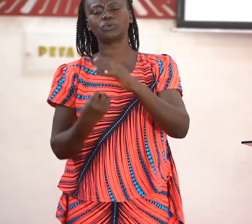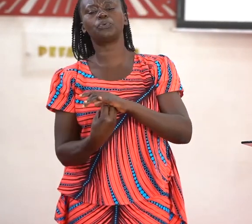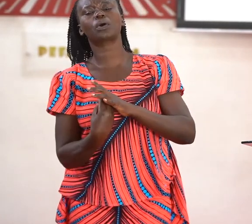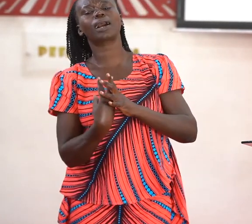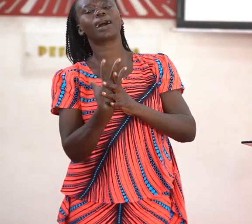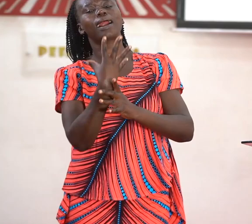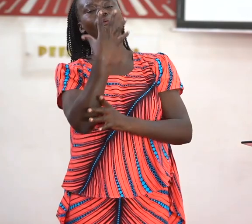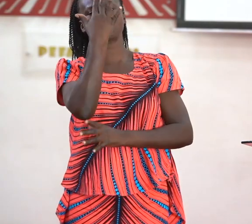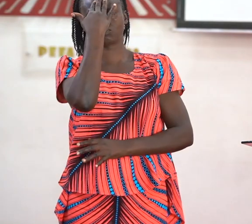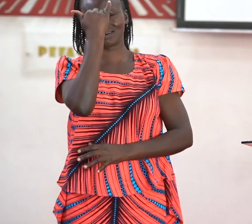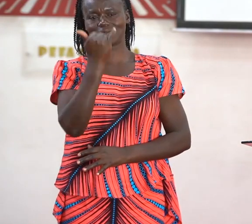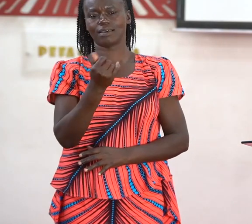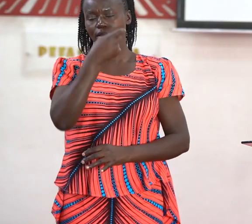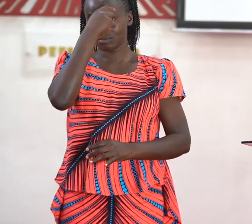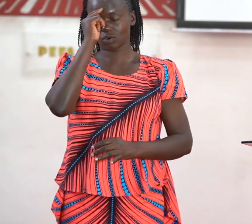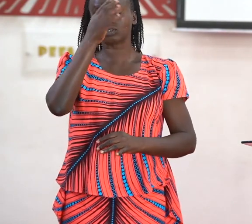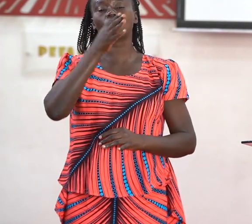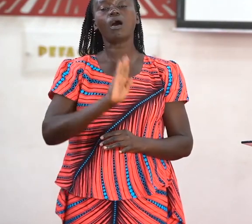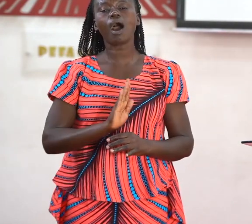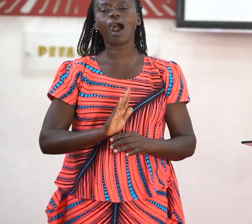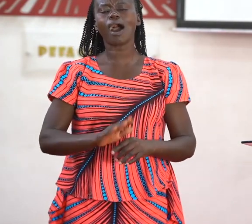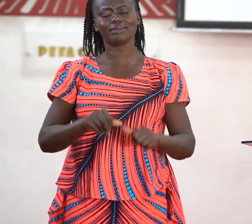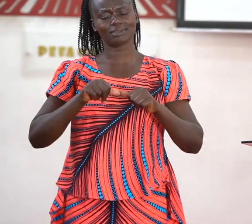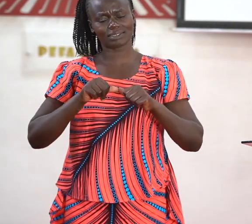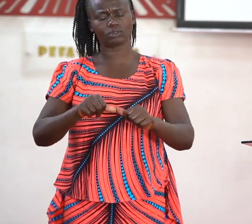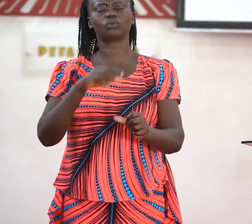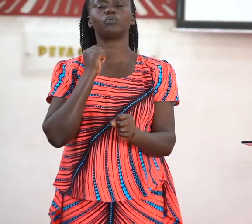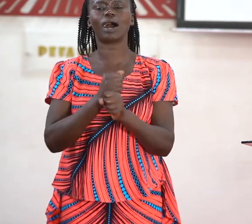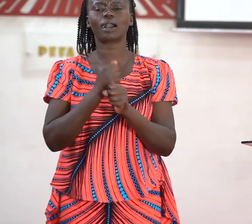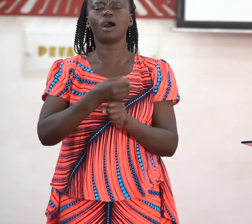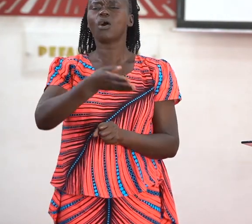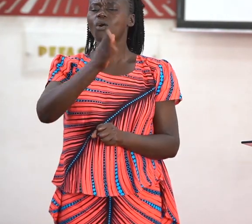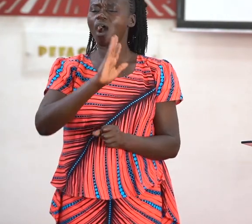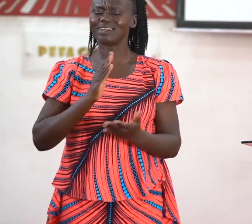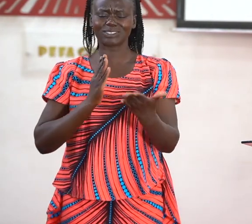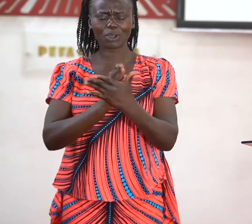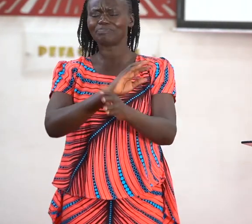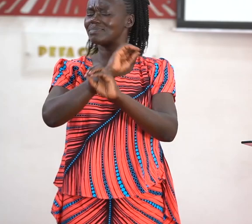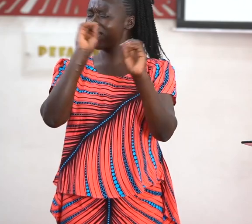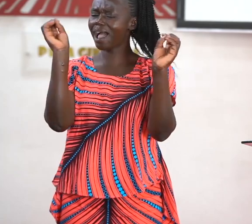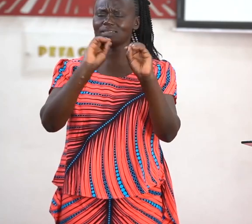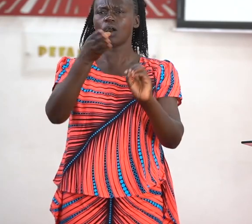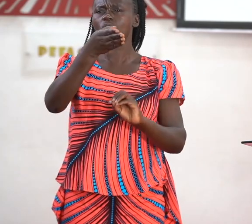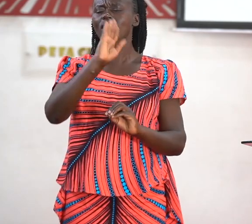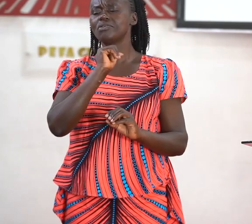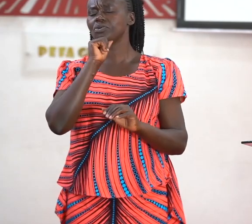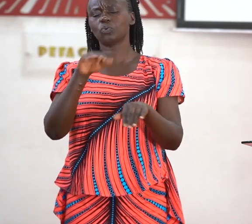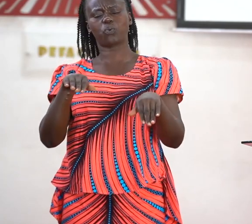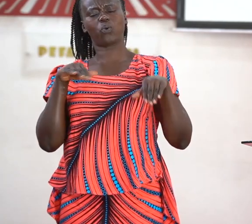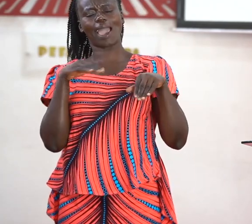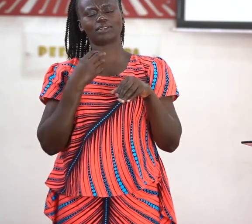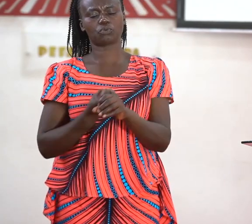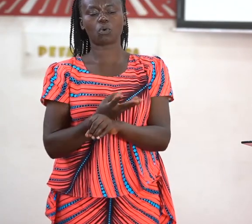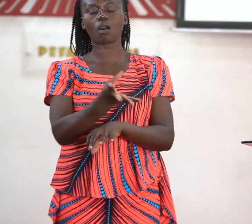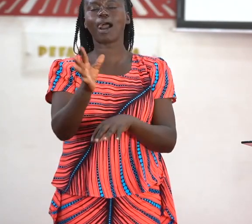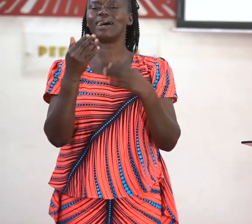grow. Why? Because God is still at work. God has not stopped. God is not waiting for corona to